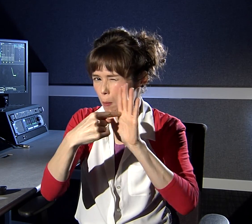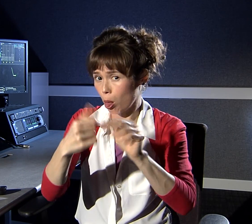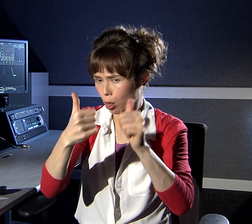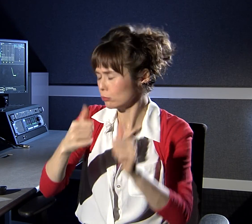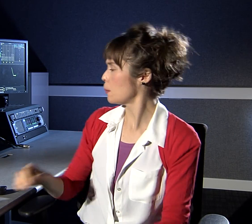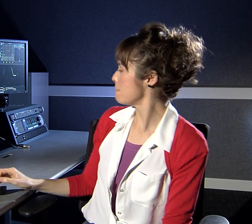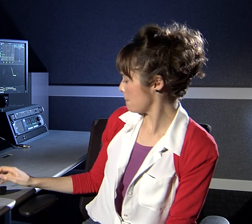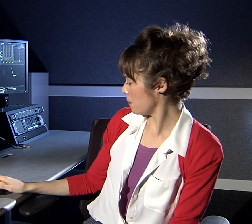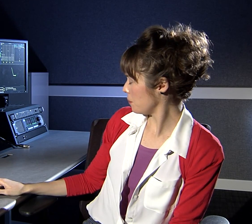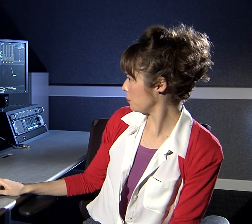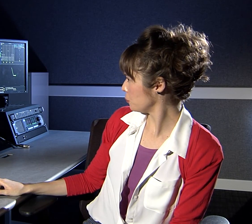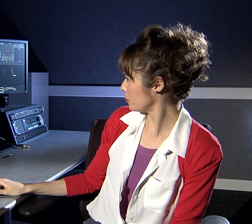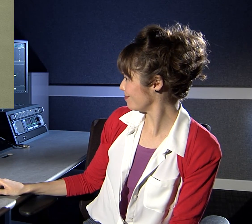I'll give you an example.